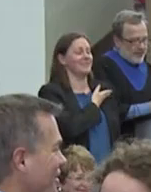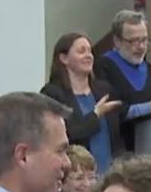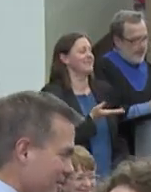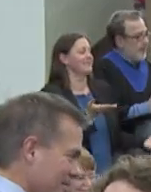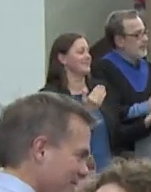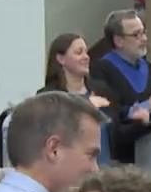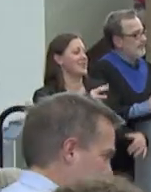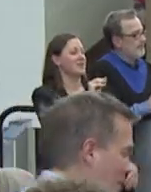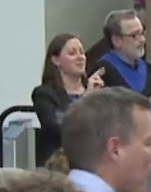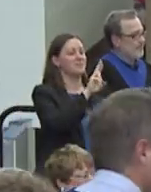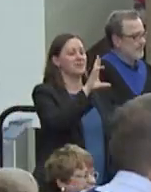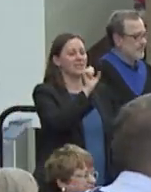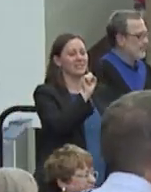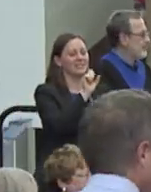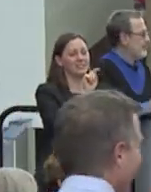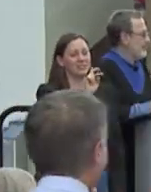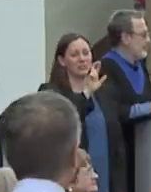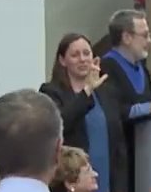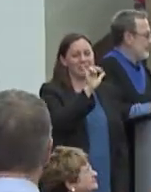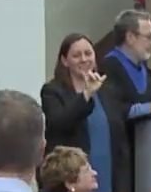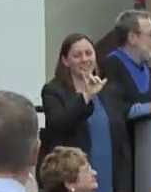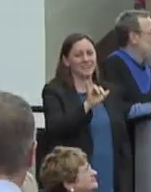Marcus Tracy.